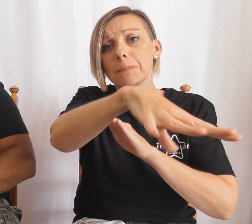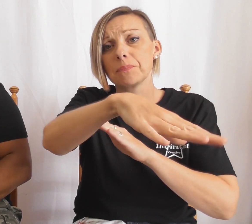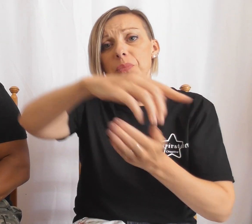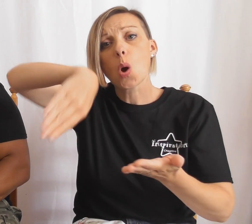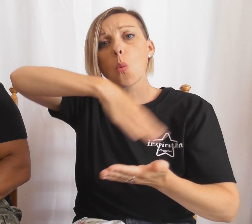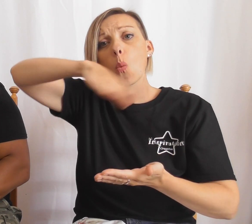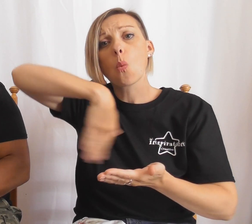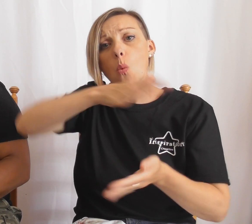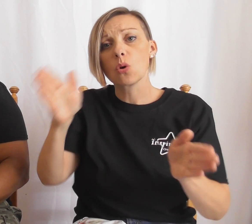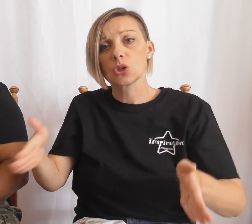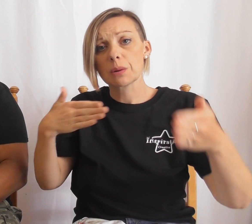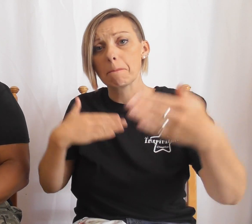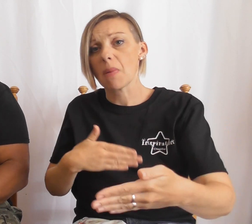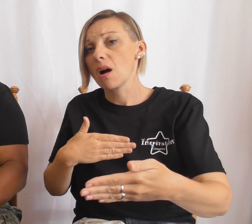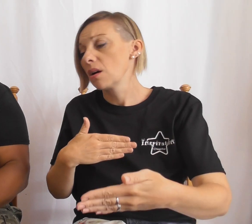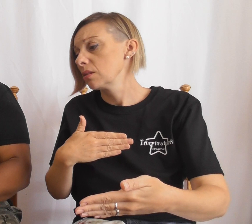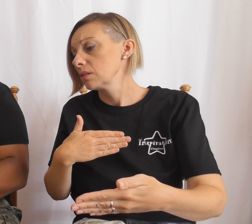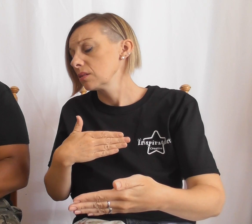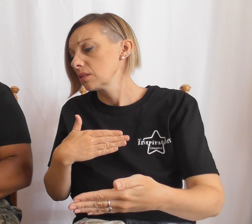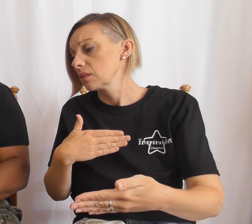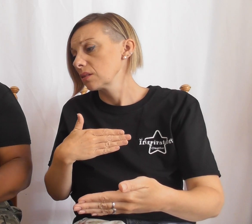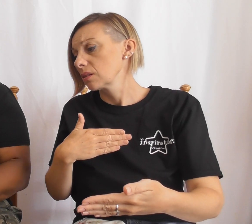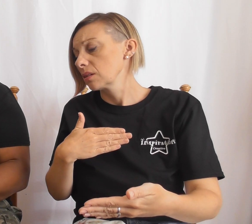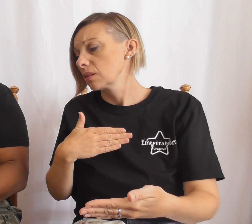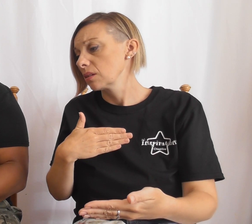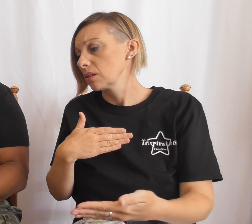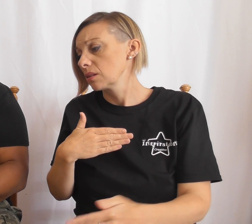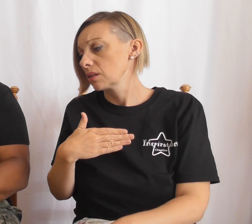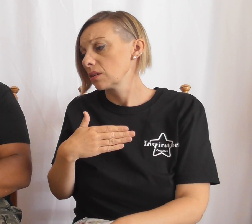basket. Whereas if we go back a page,